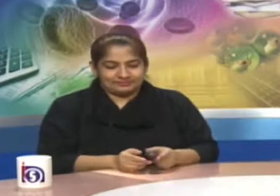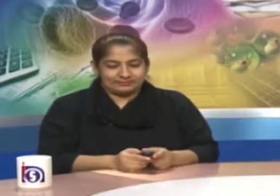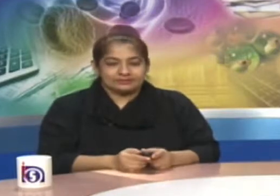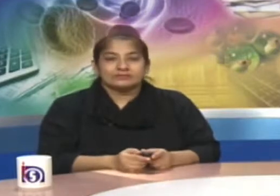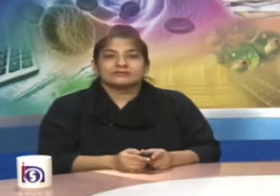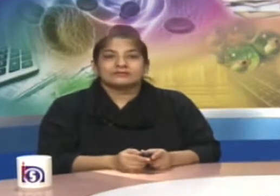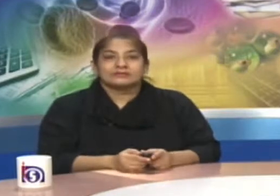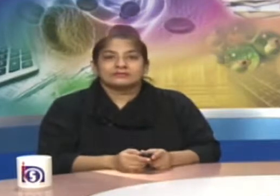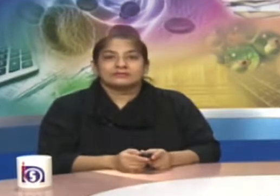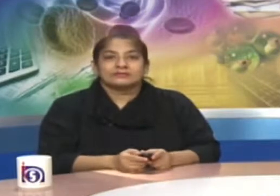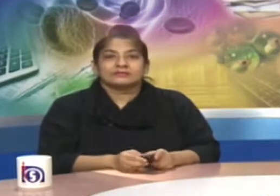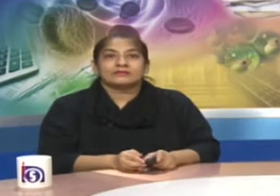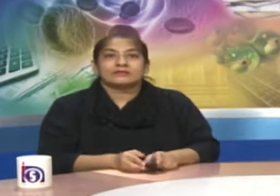important.